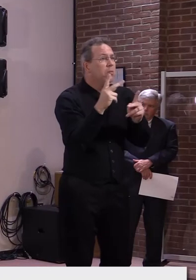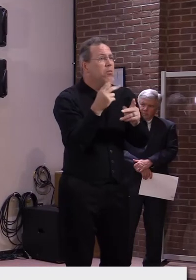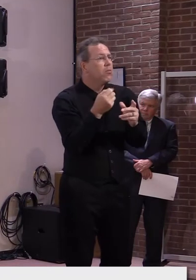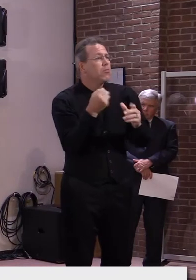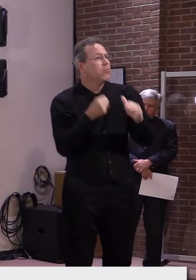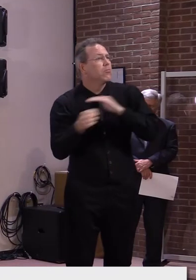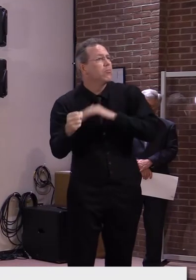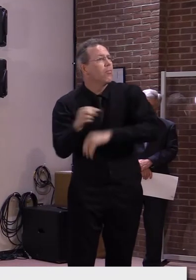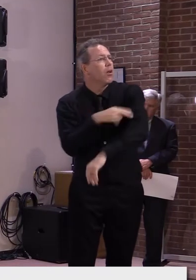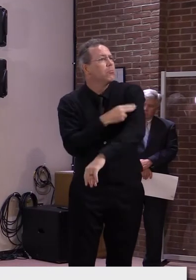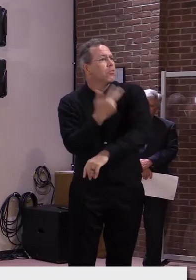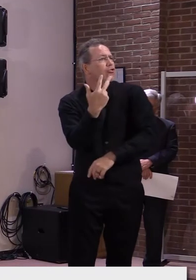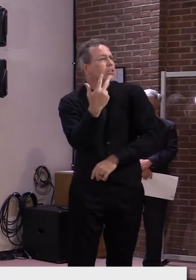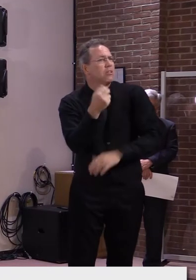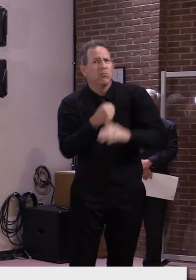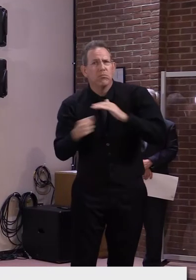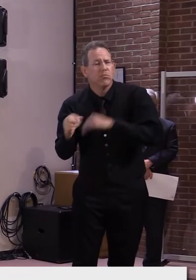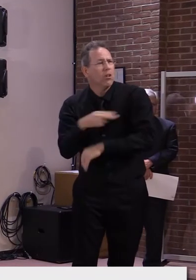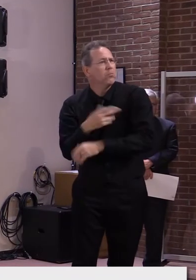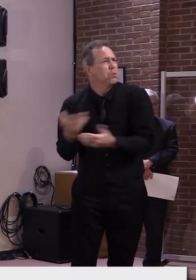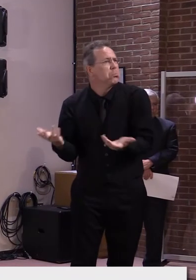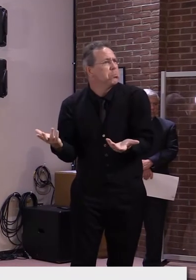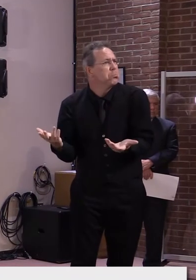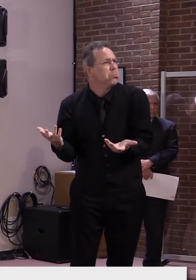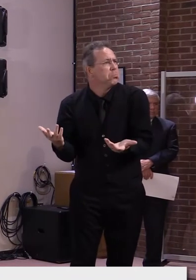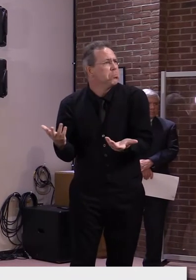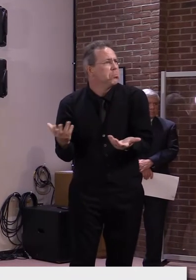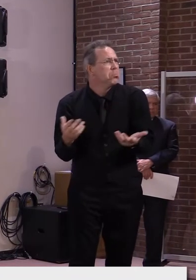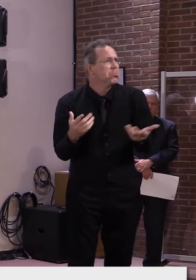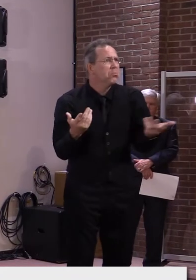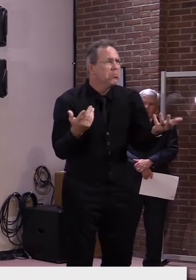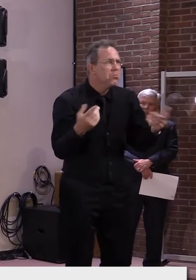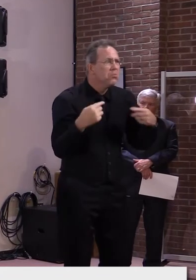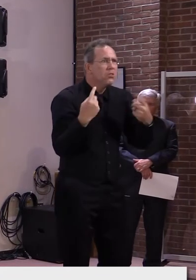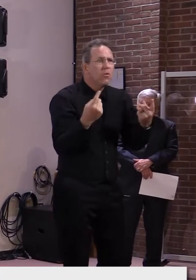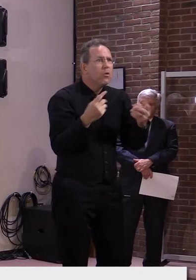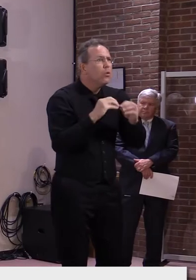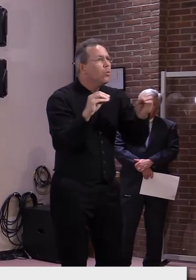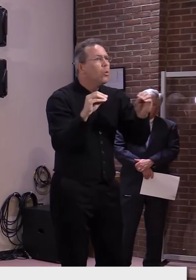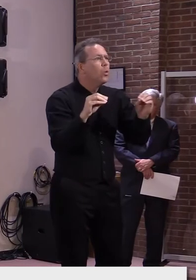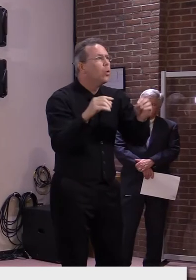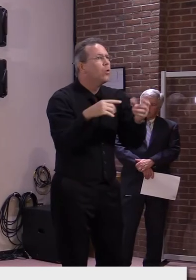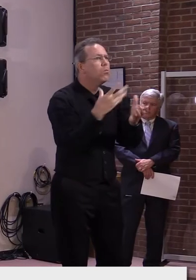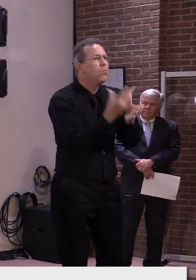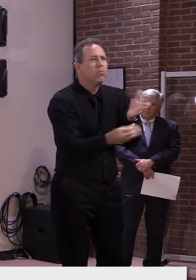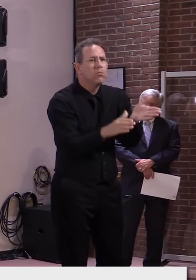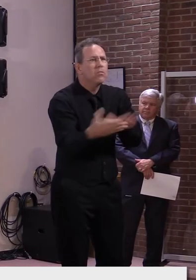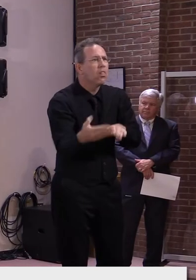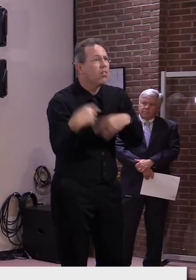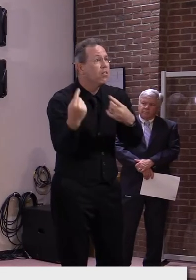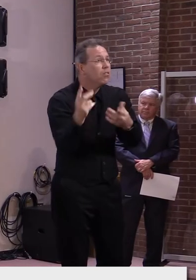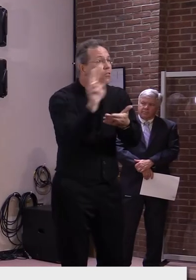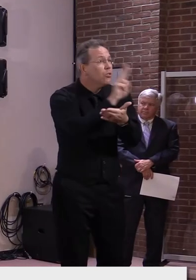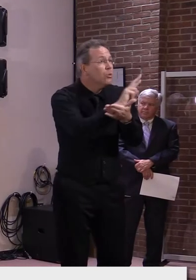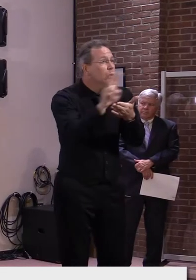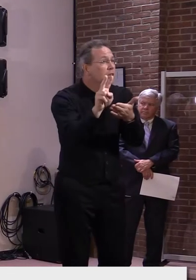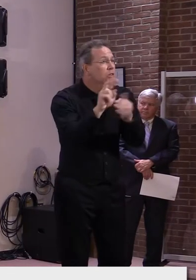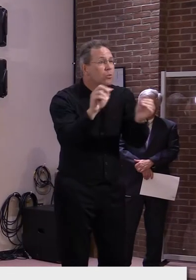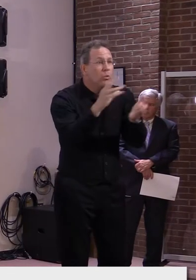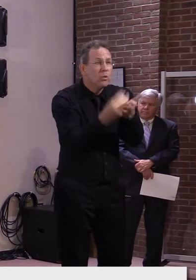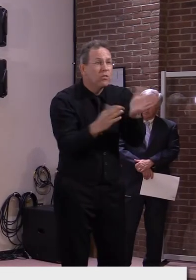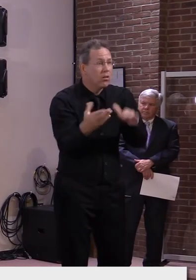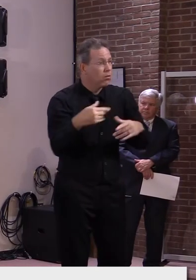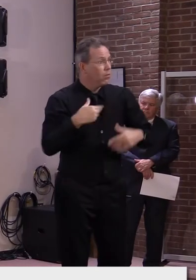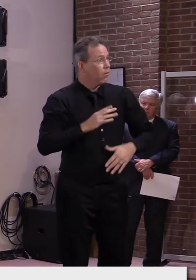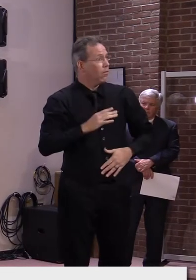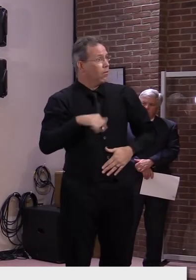hospitalized with COVID-19. We haven't had a death from the disease in 2 weeks, the only state who